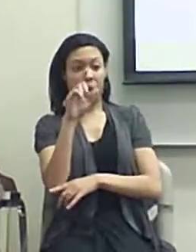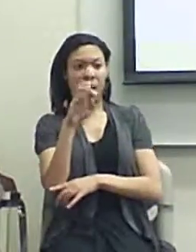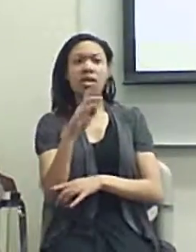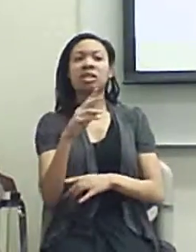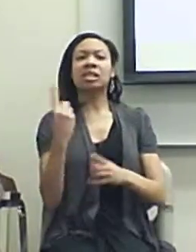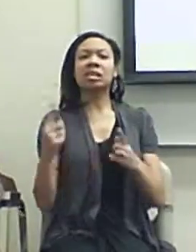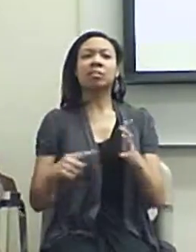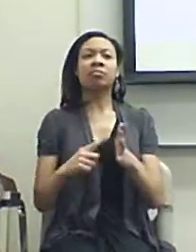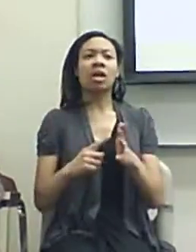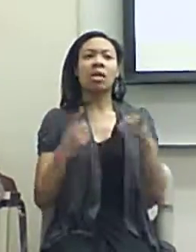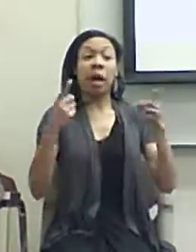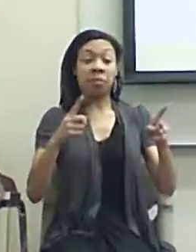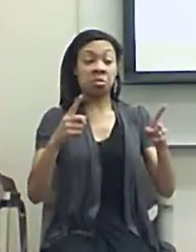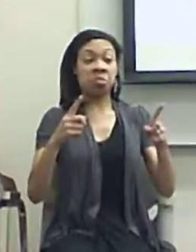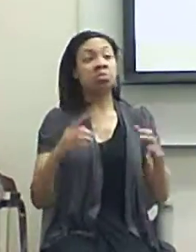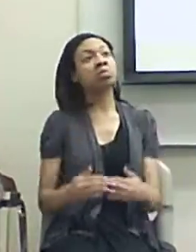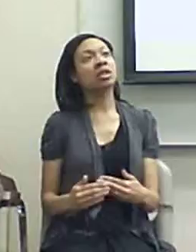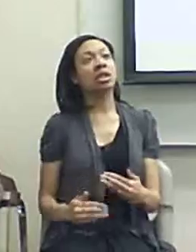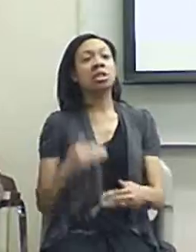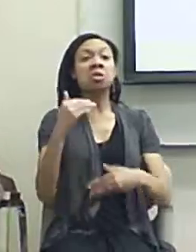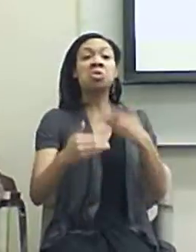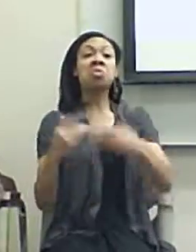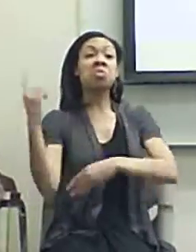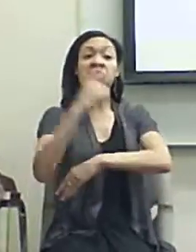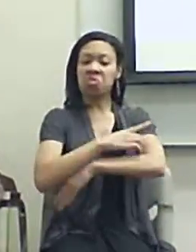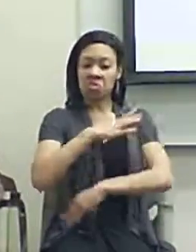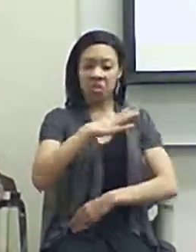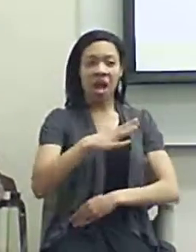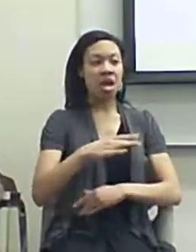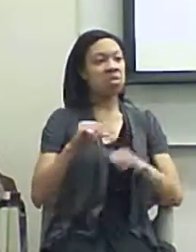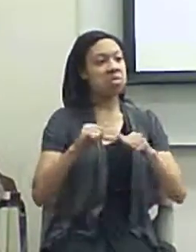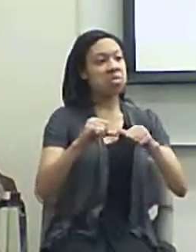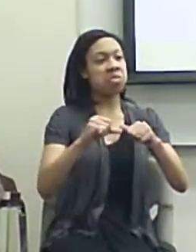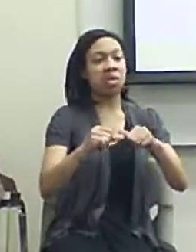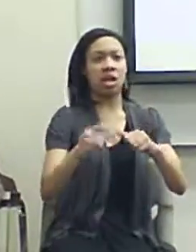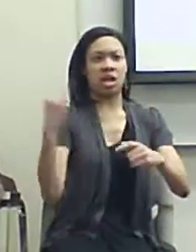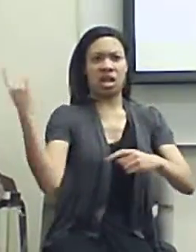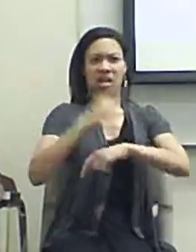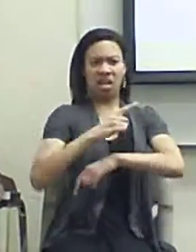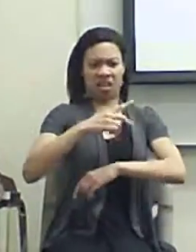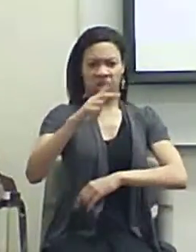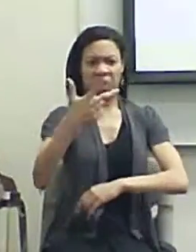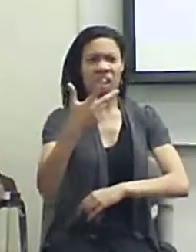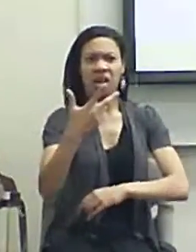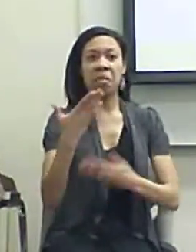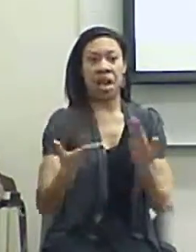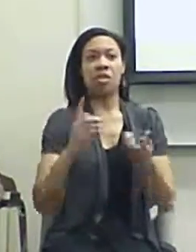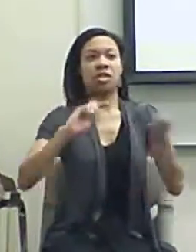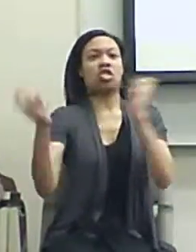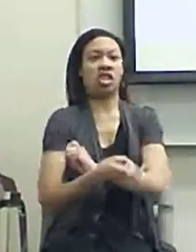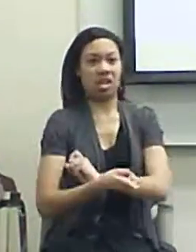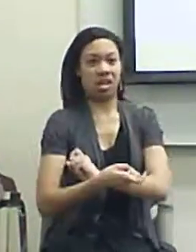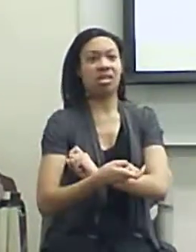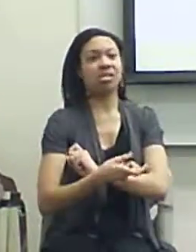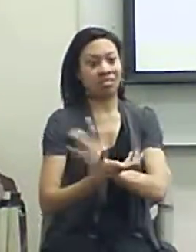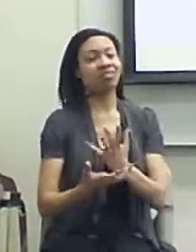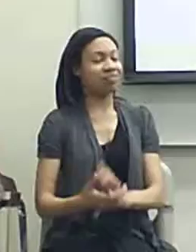But you can start seeing symptoms if you know what you're looking for. Yeah. For